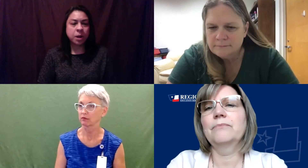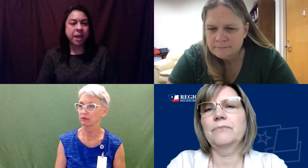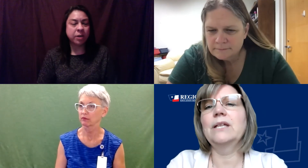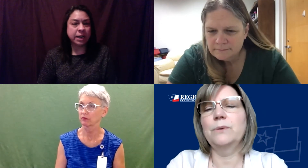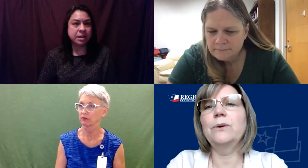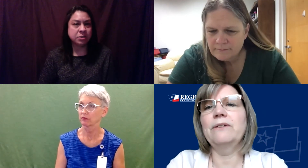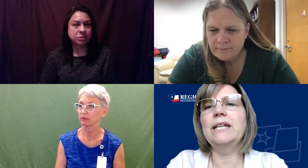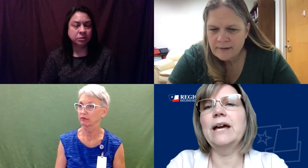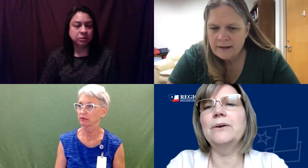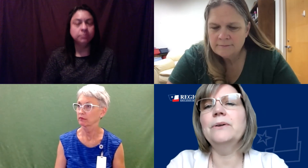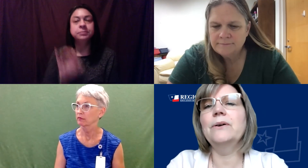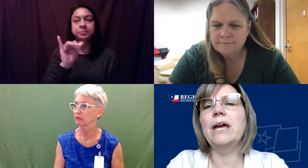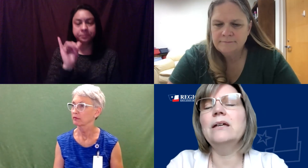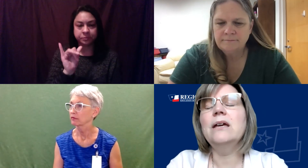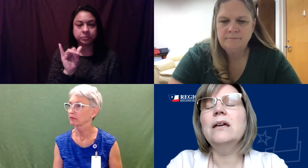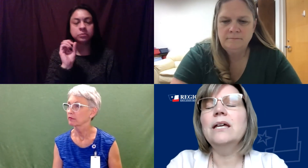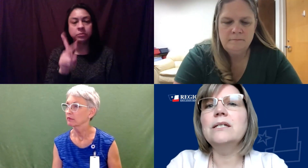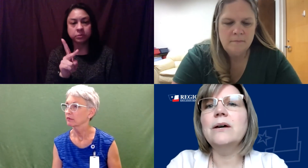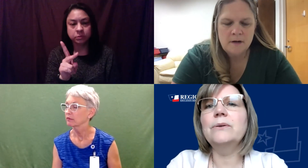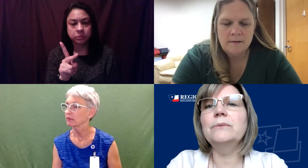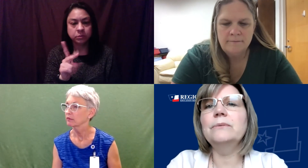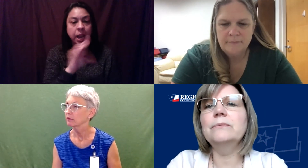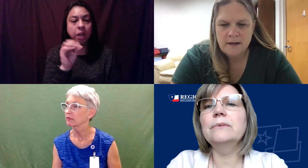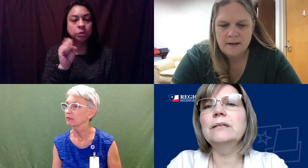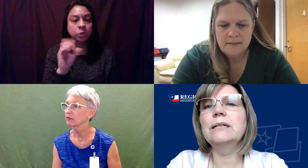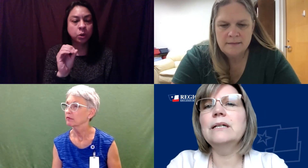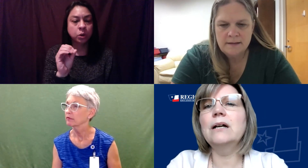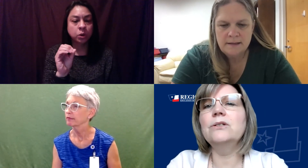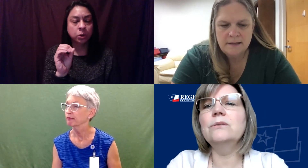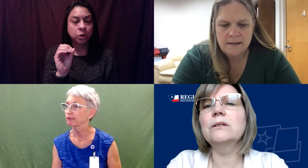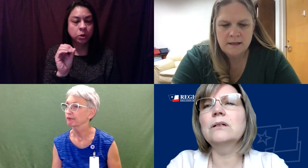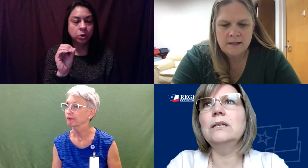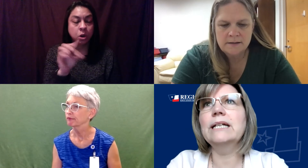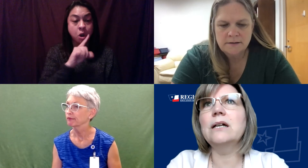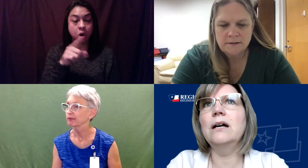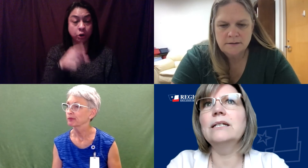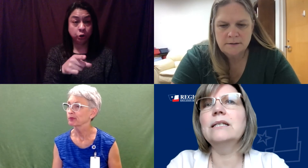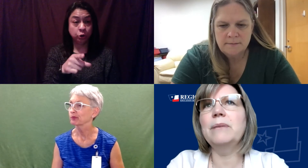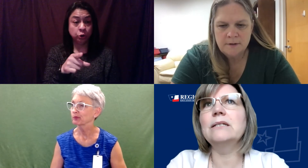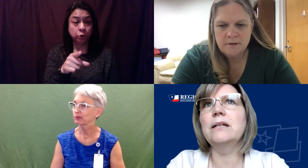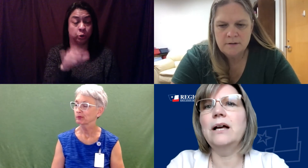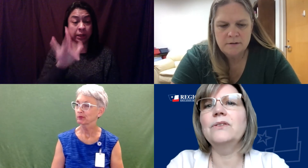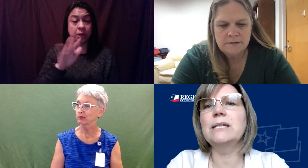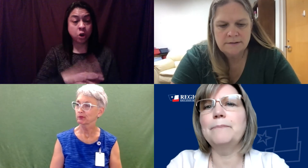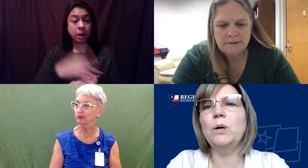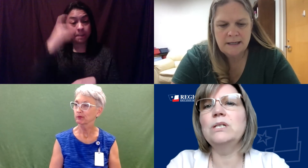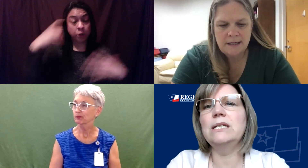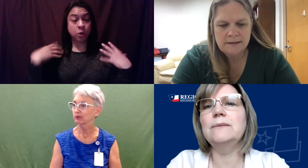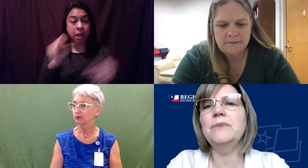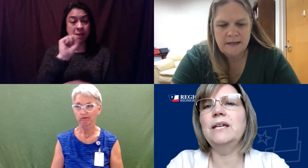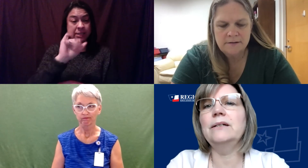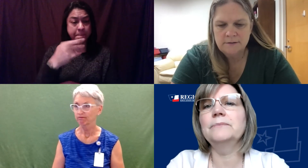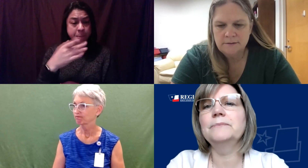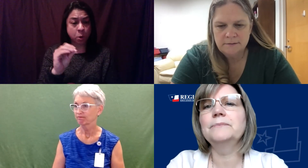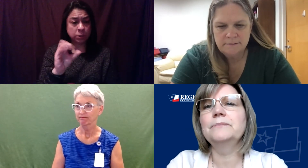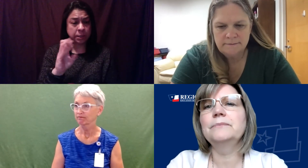That's where I'm at right now. That's where you are right now. Okay. And so are you clicked on to the Mental Health